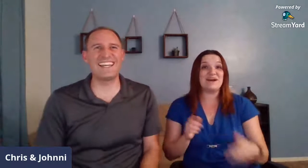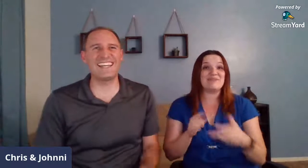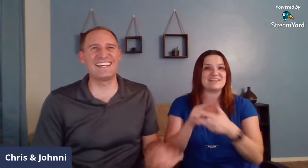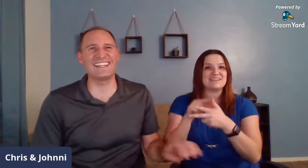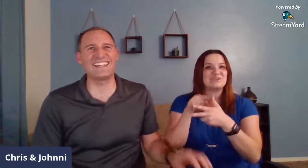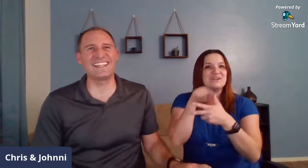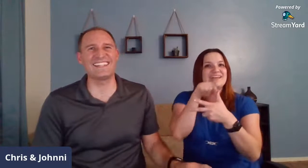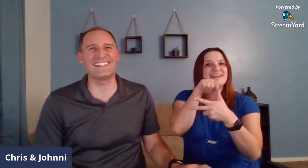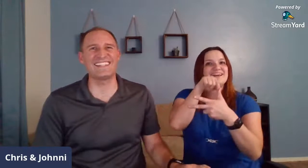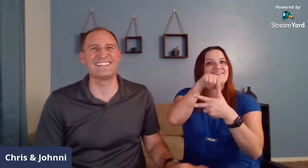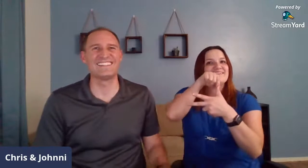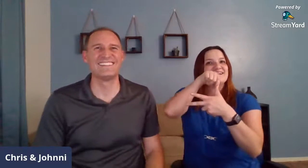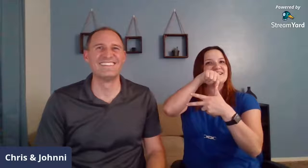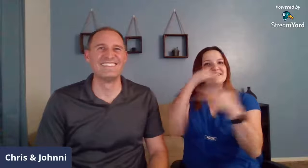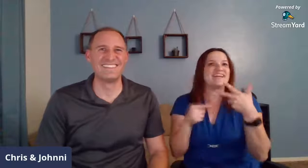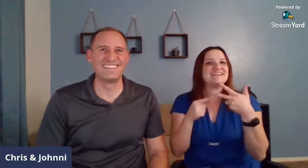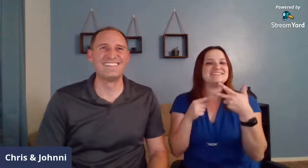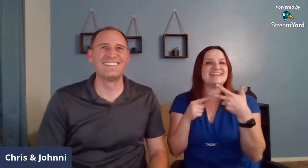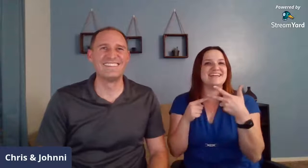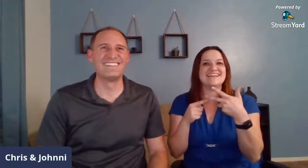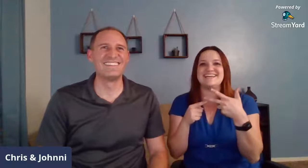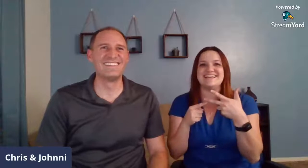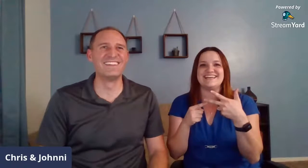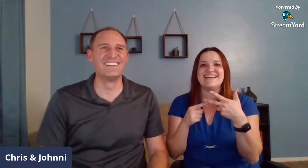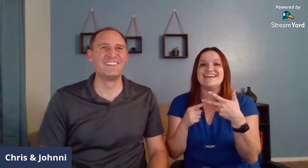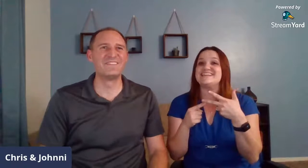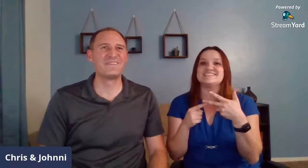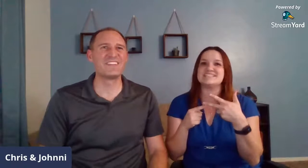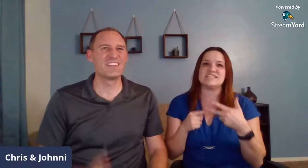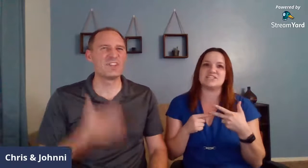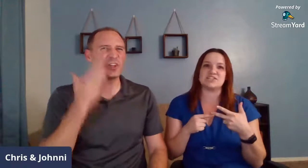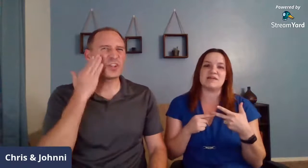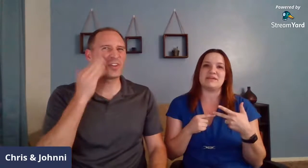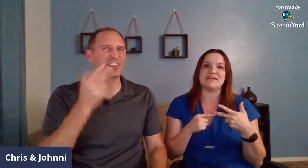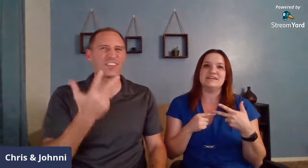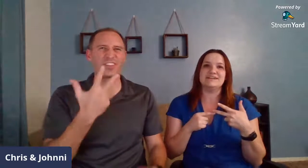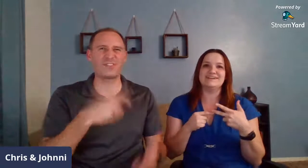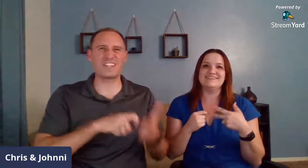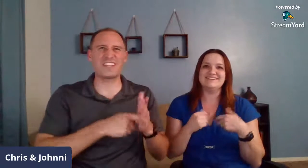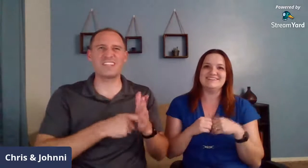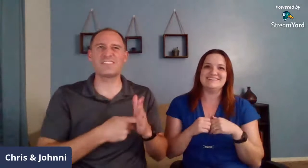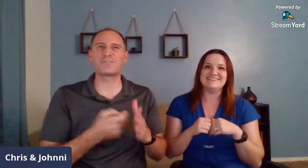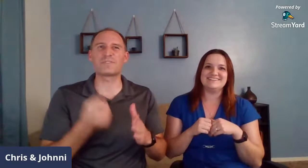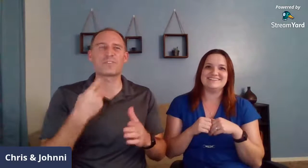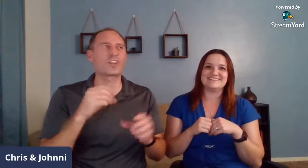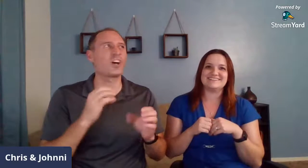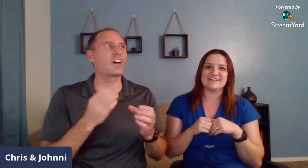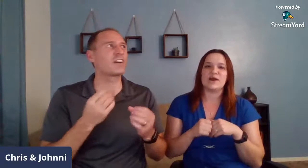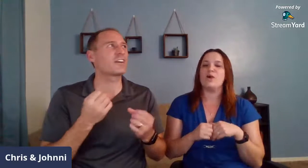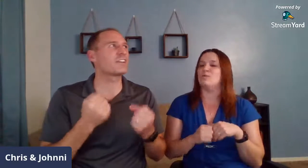like the 3 keys that he's the teacher, You not know, me. the 3 keys, one for the car, Oh.